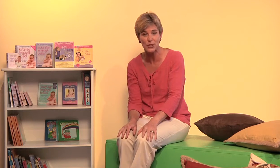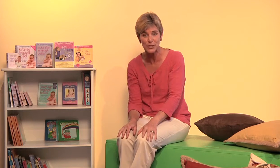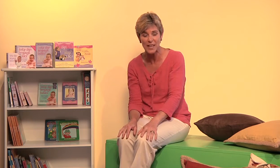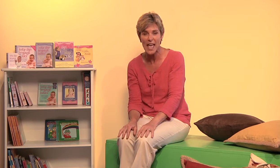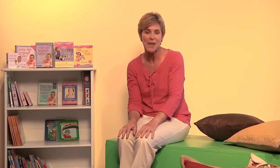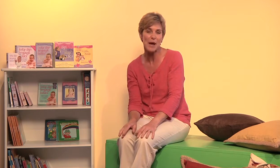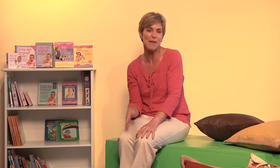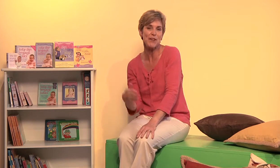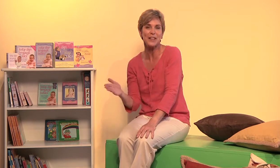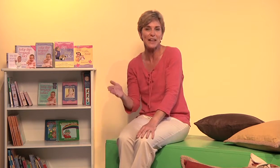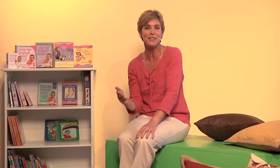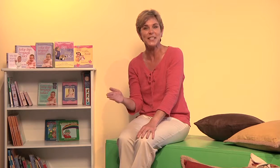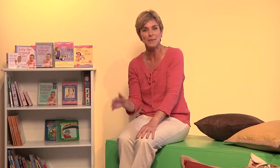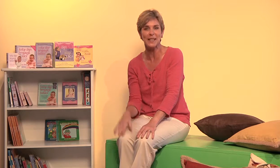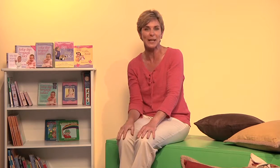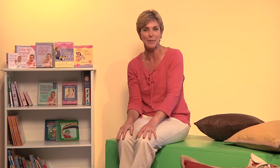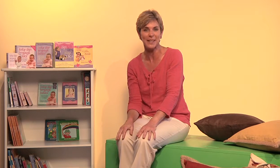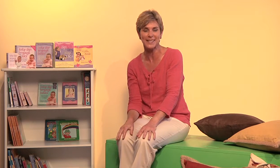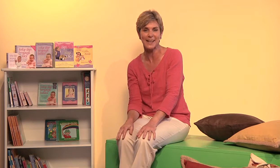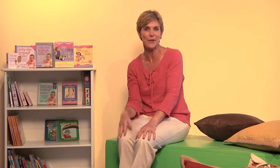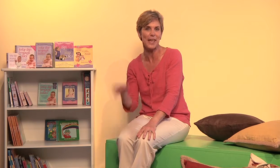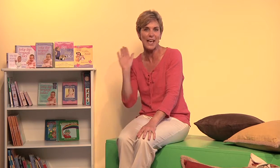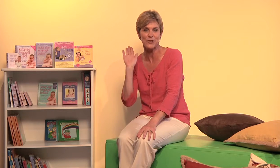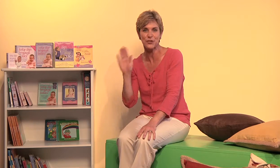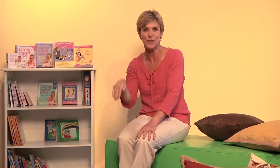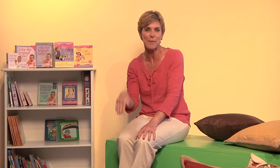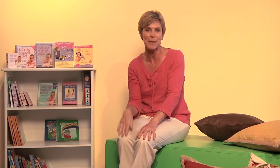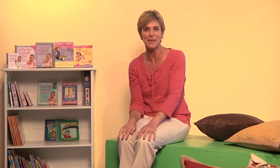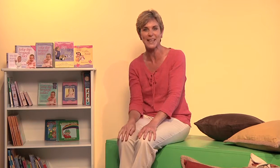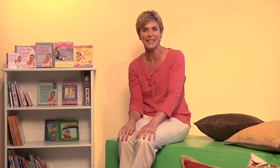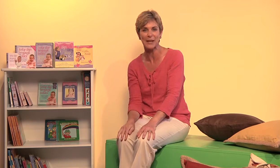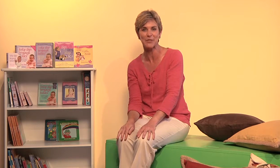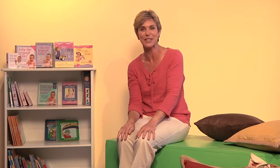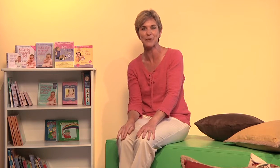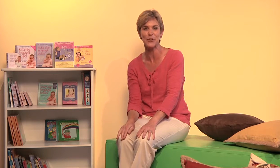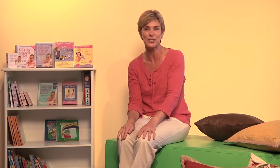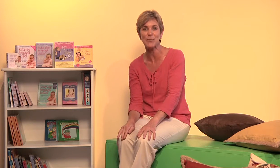bushes. Now, my friend kind of teased me a little bit and said, oh yeah, sure, that baby's sign language doesn't work. She won't